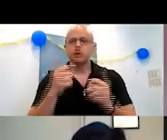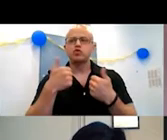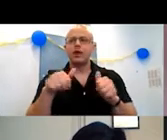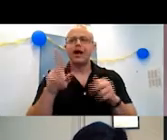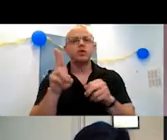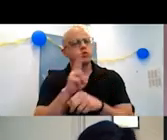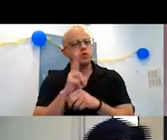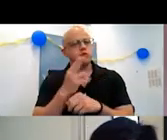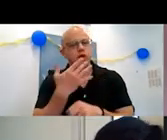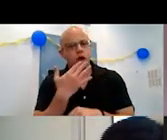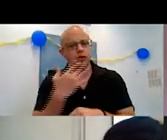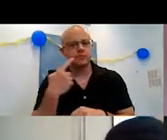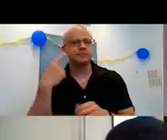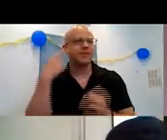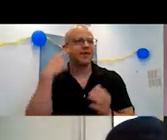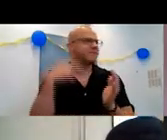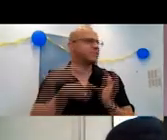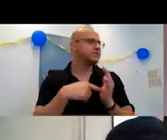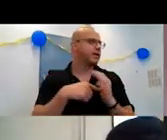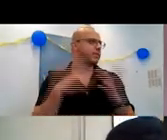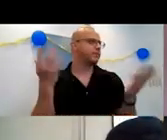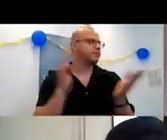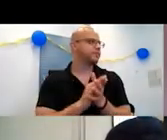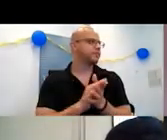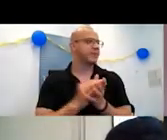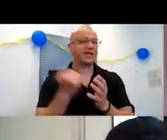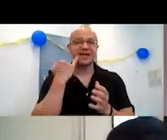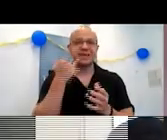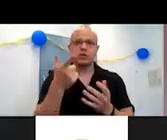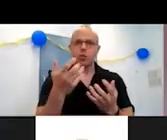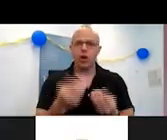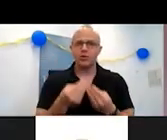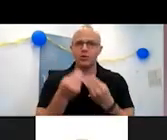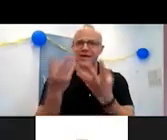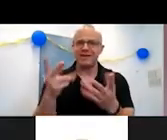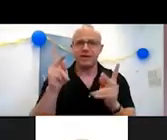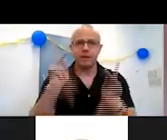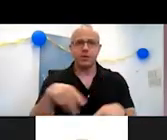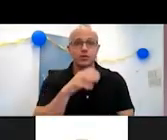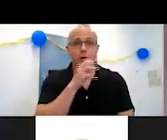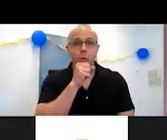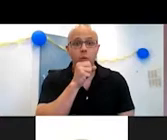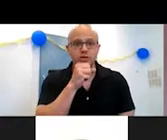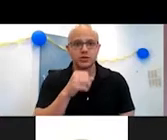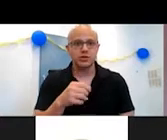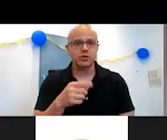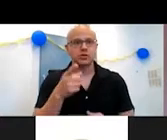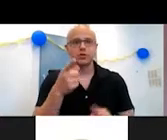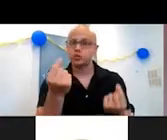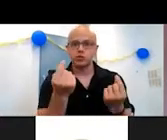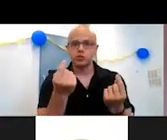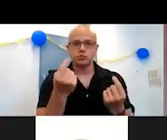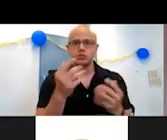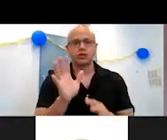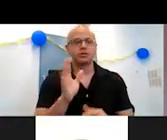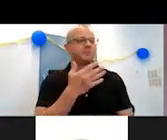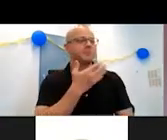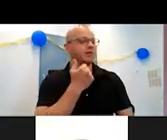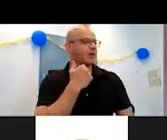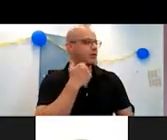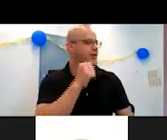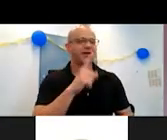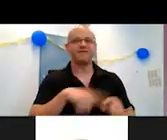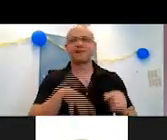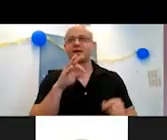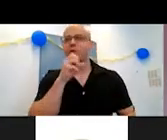When you communicate with people, try to use colors. For example, if you want to give a person an